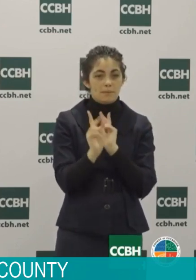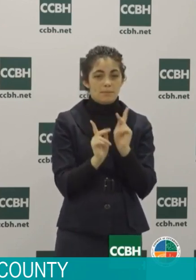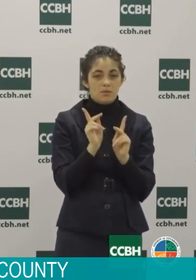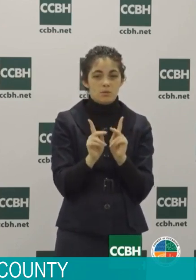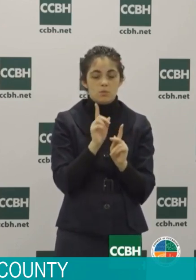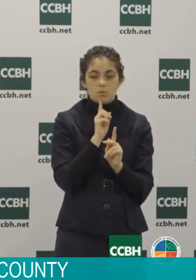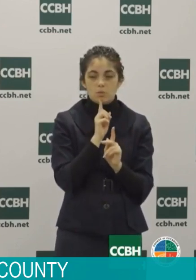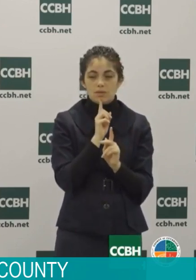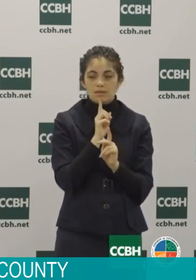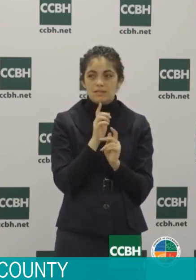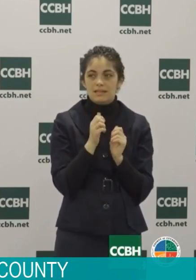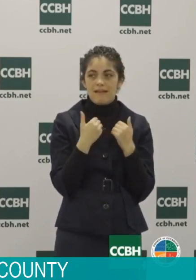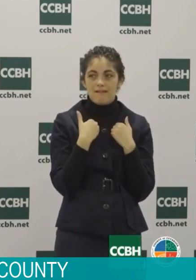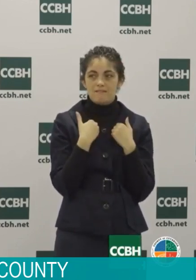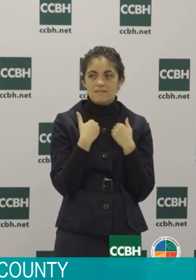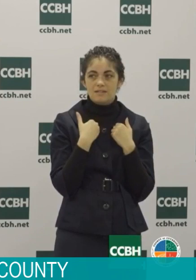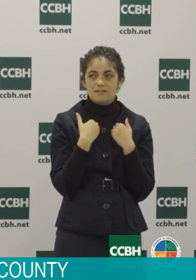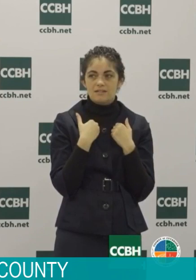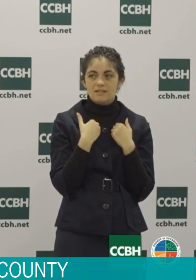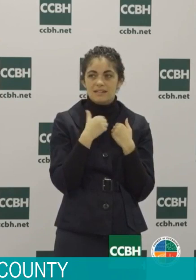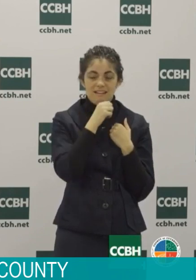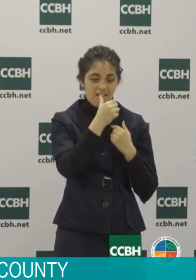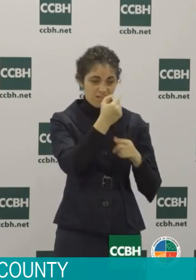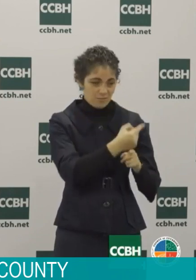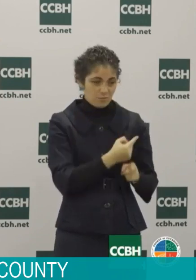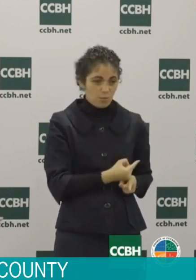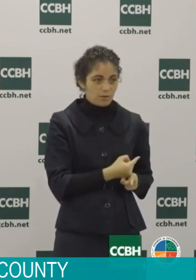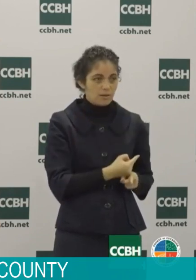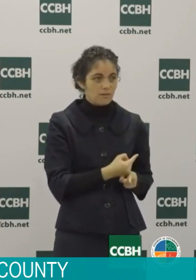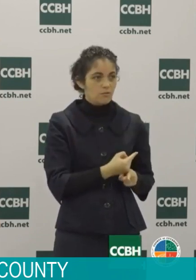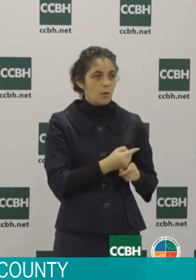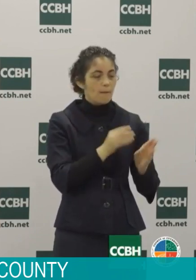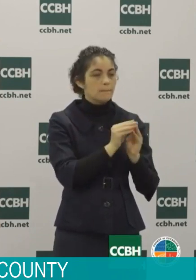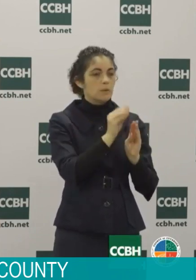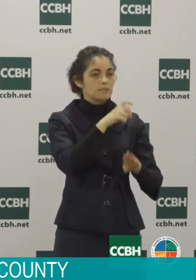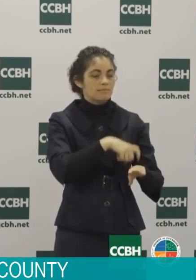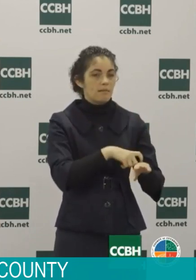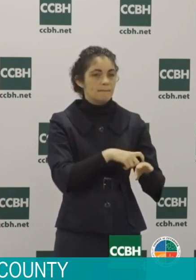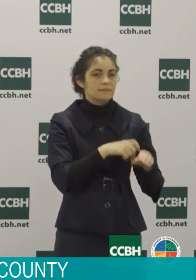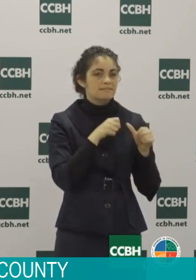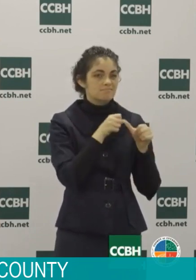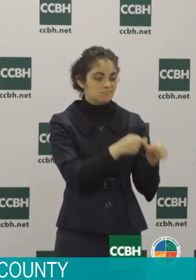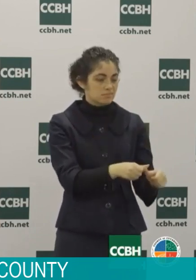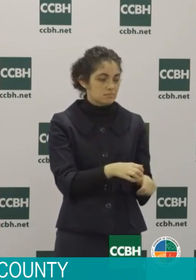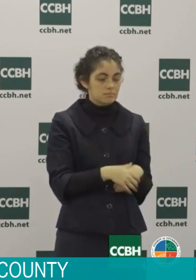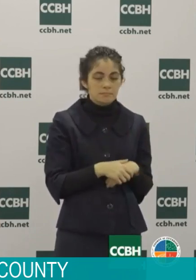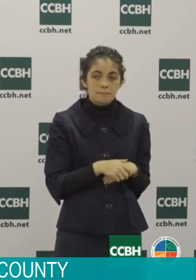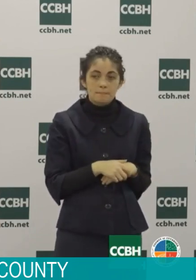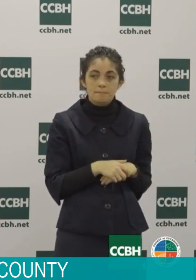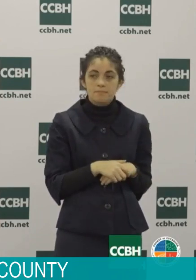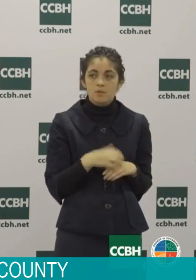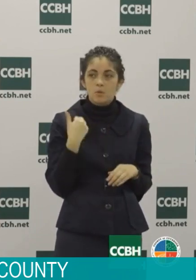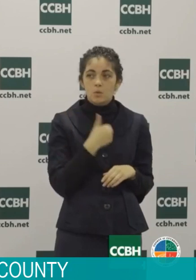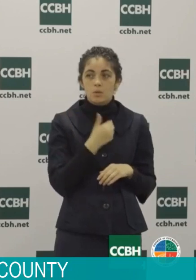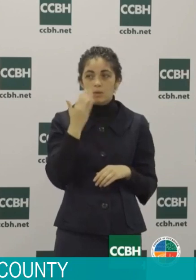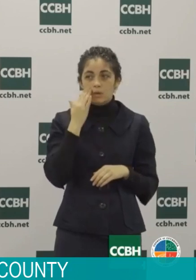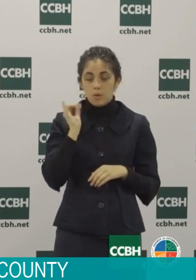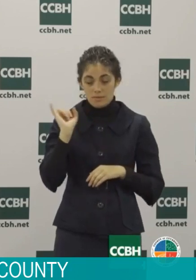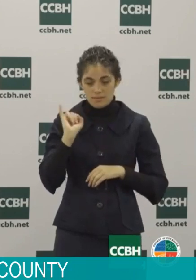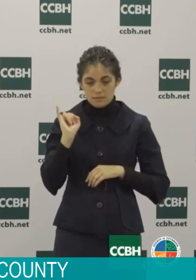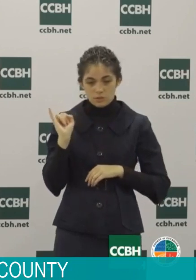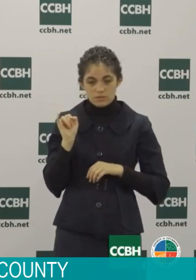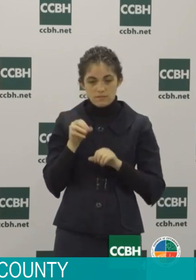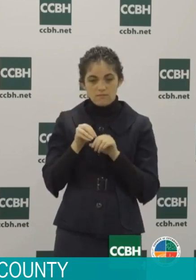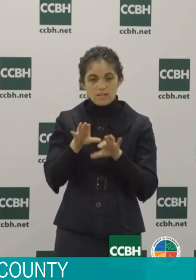been subjected to injustices over a long period of time. And we know that this virus affects